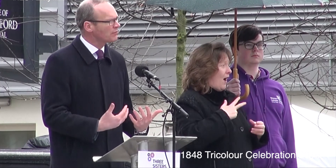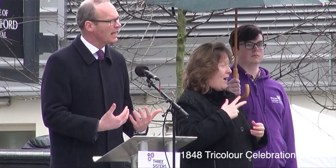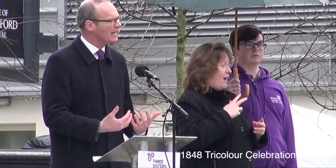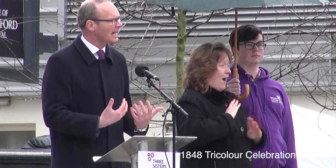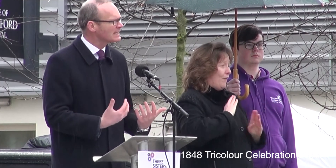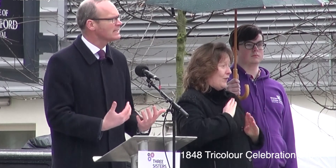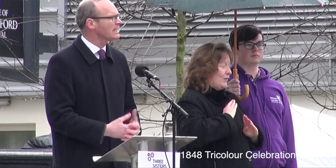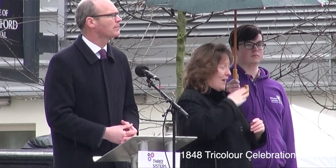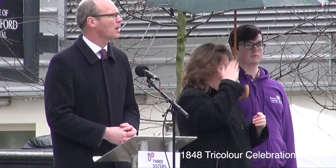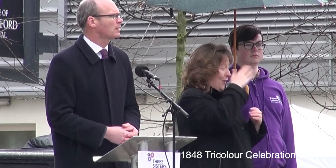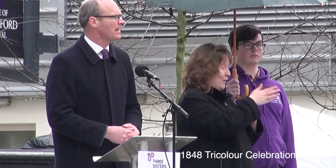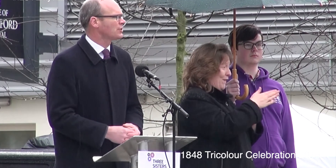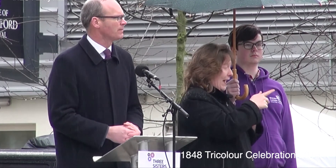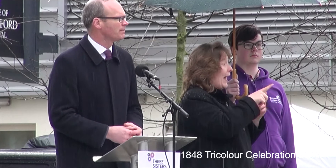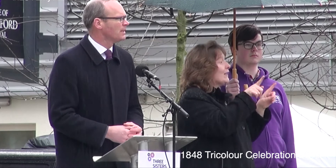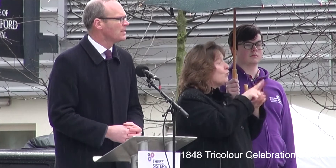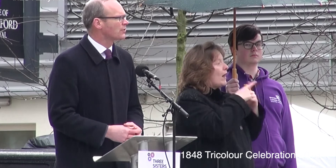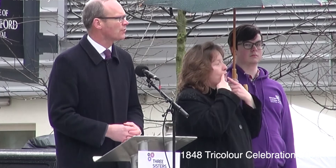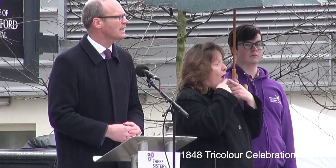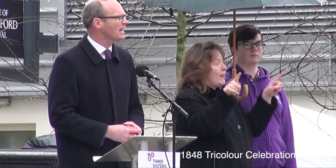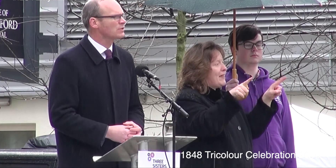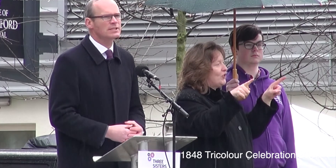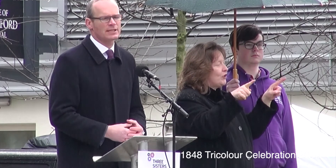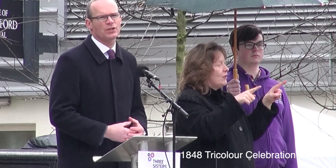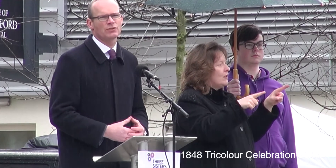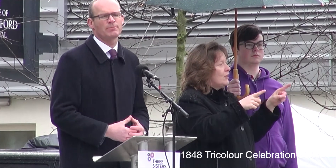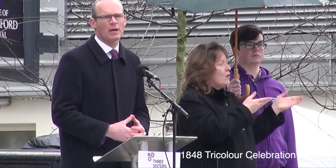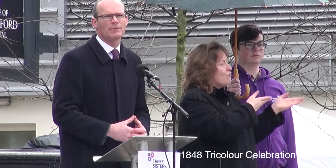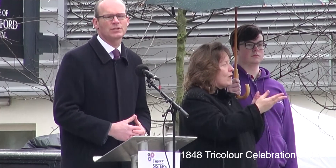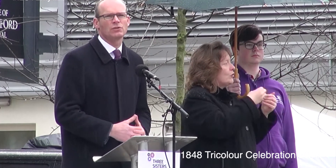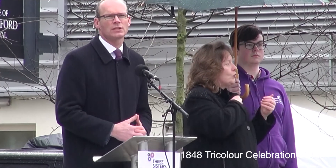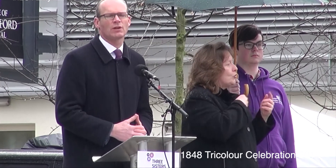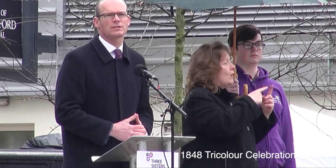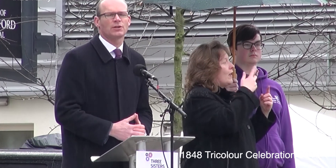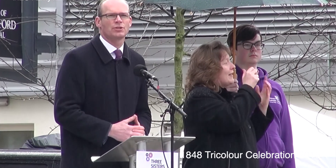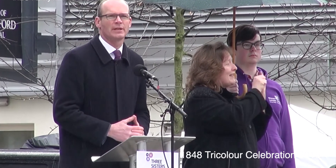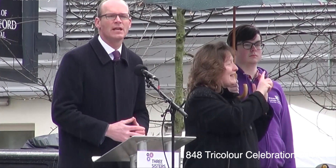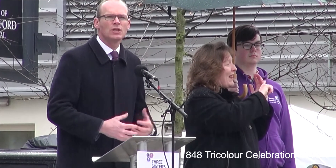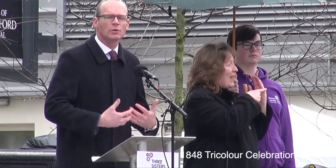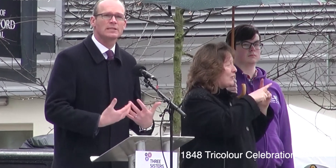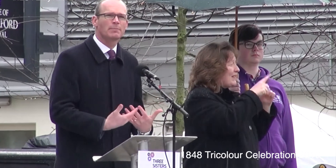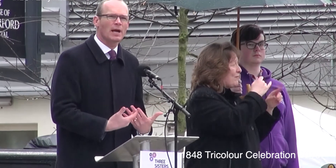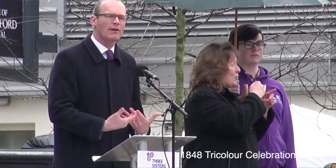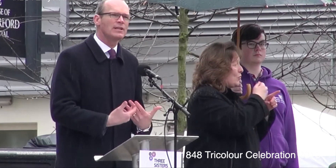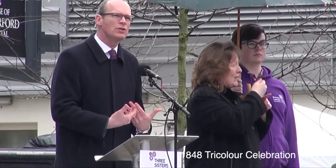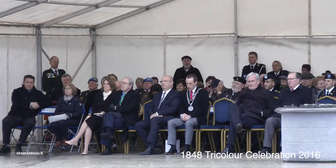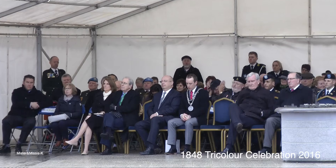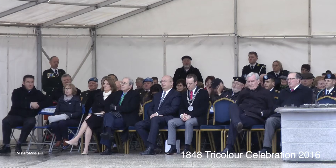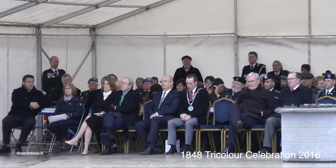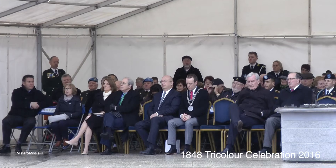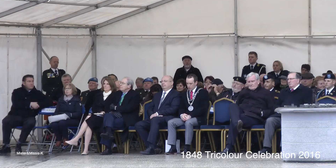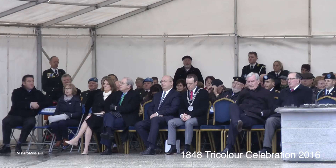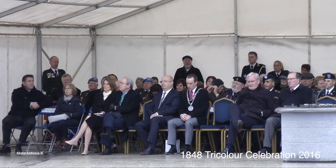an Irish flag and indeed the proclamation to 3,600 primary schools across the country to inspire a